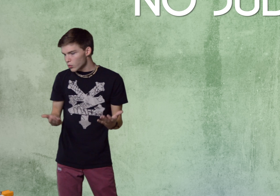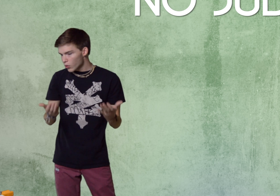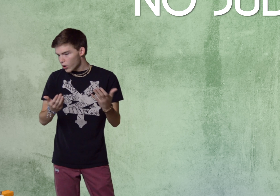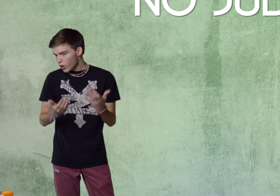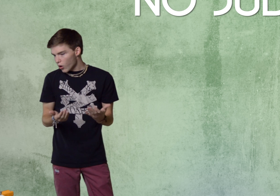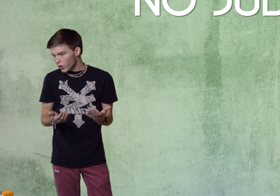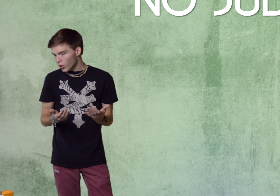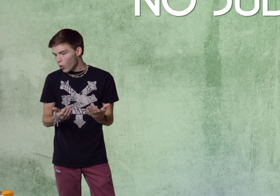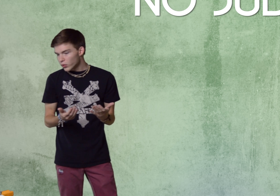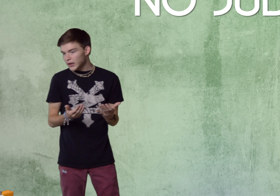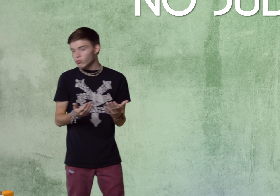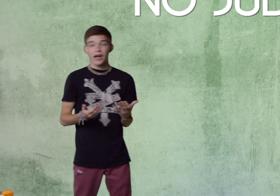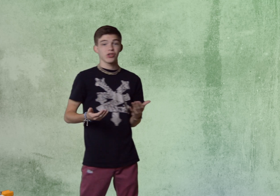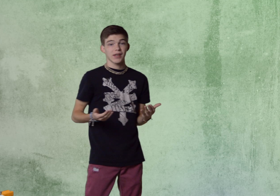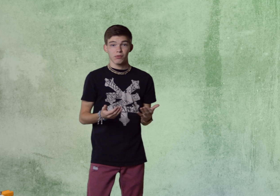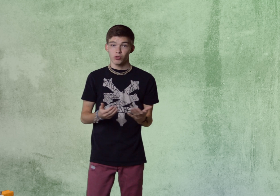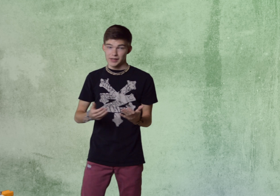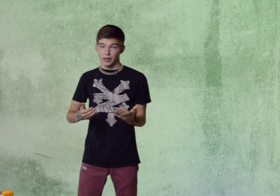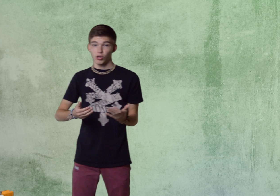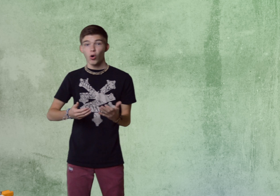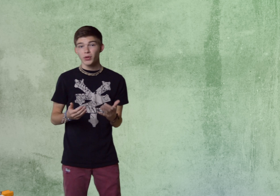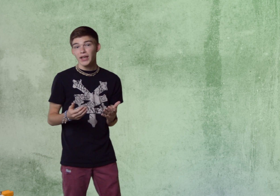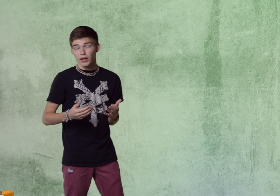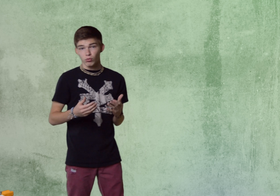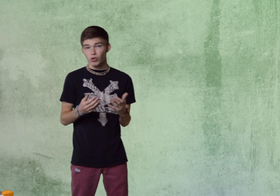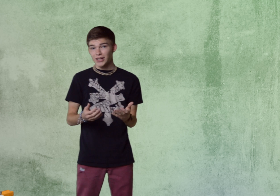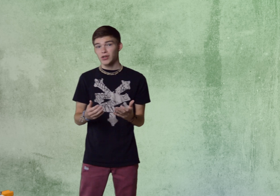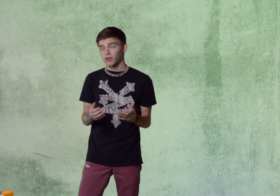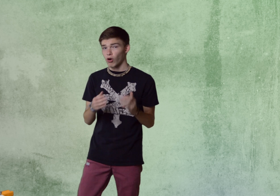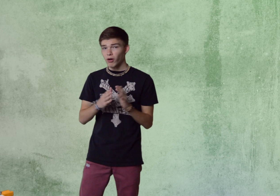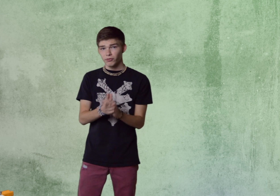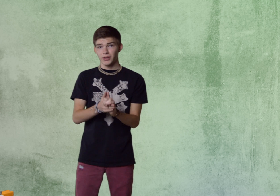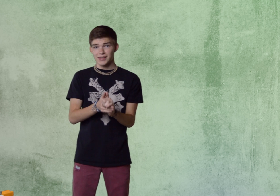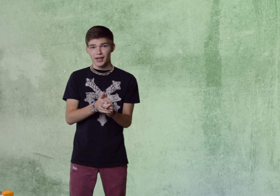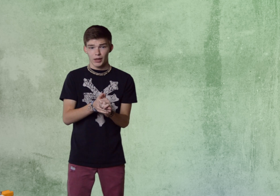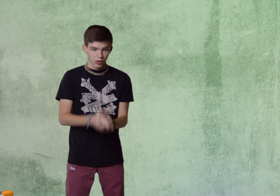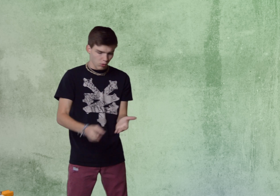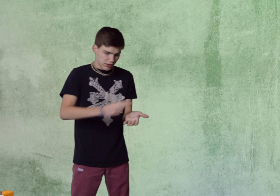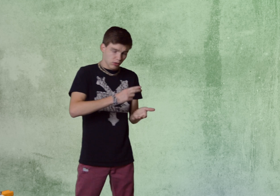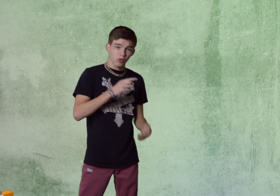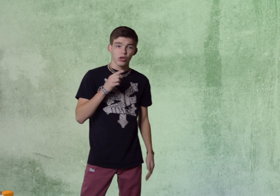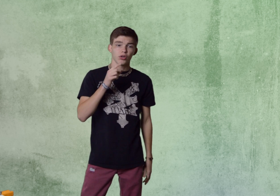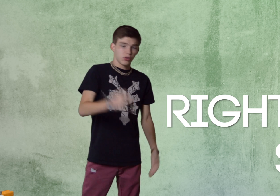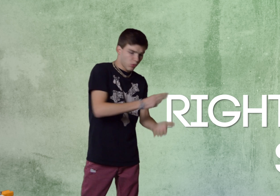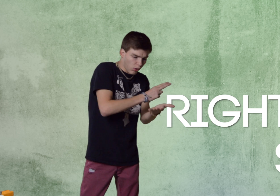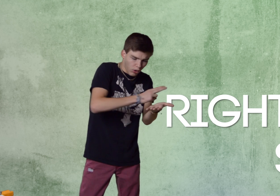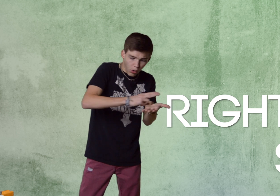You are holy, righteous, and redeemed. Holy and righteous are awfully the same. We do, you are